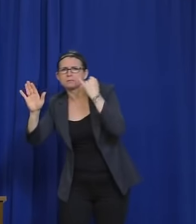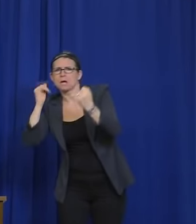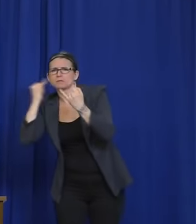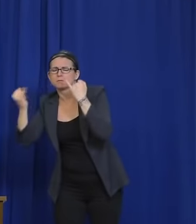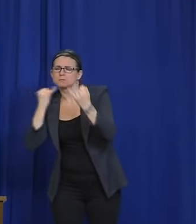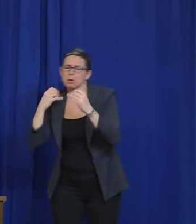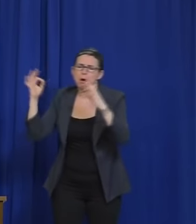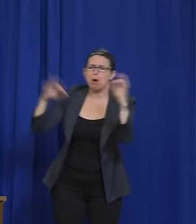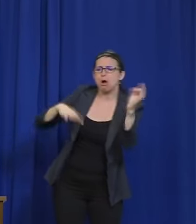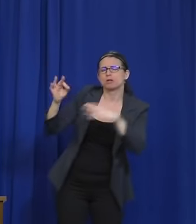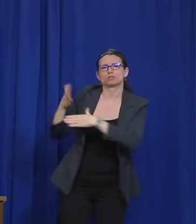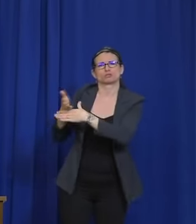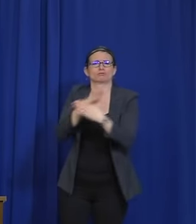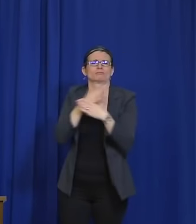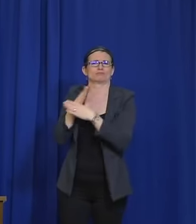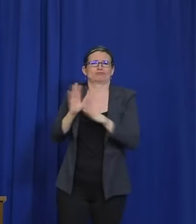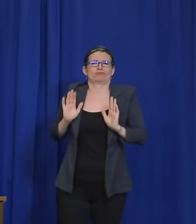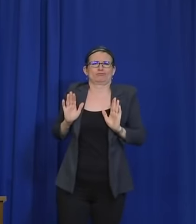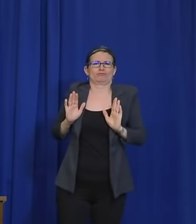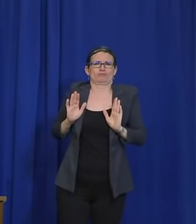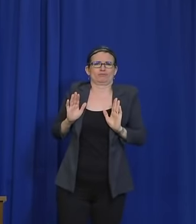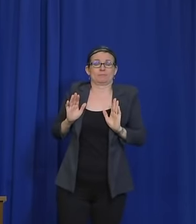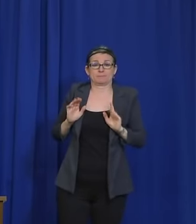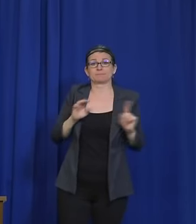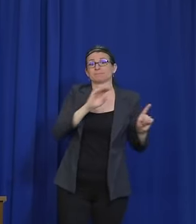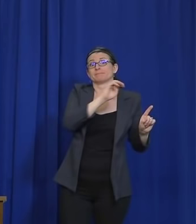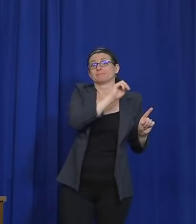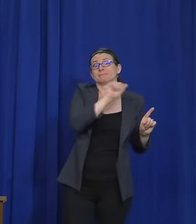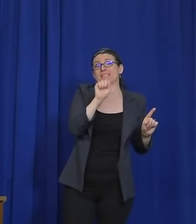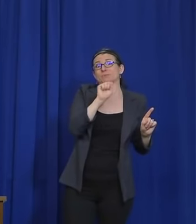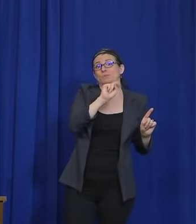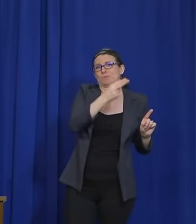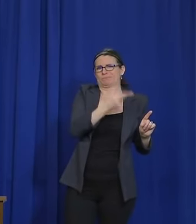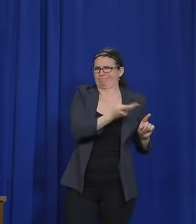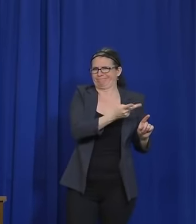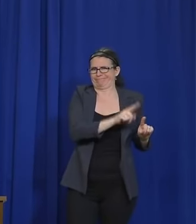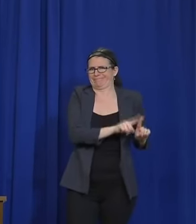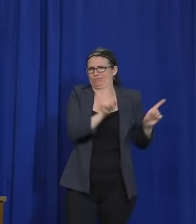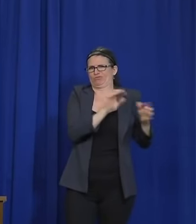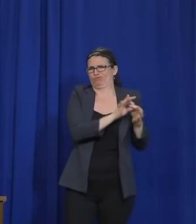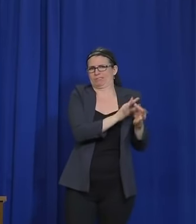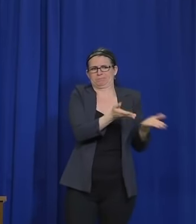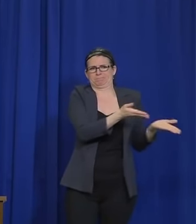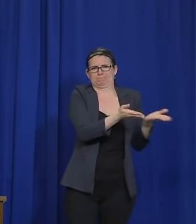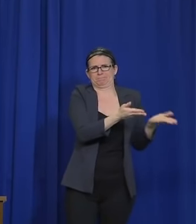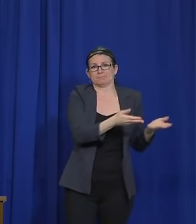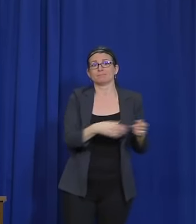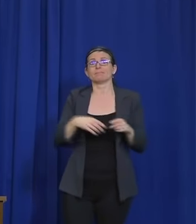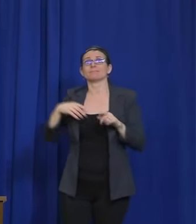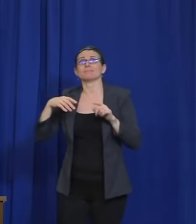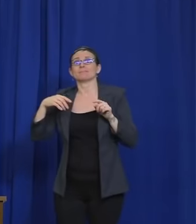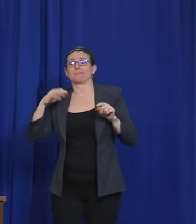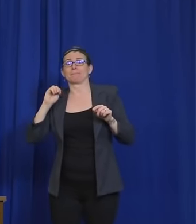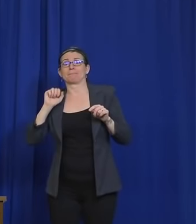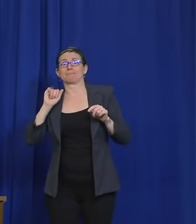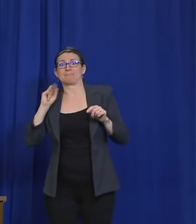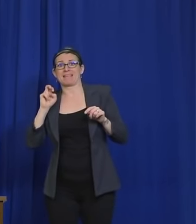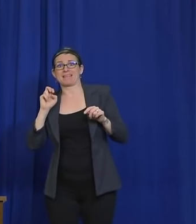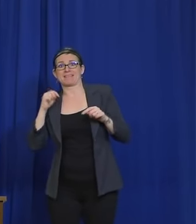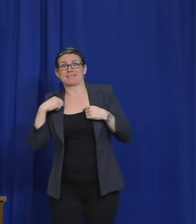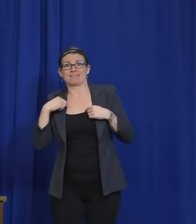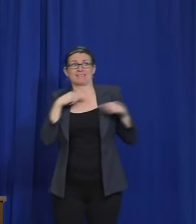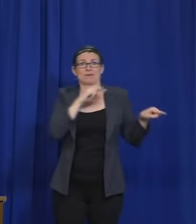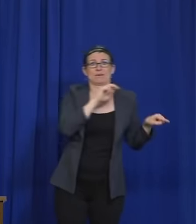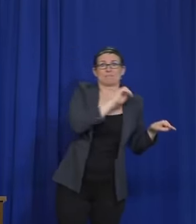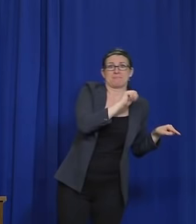with Massachusetts than we do. They share a border with Massachusetts. I was on a call the other day, and Governor